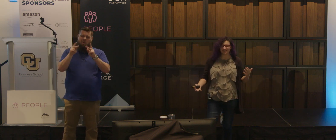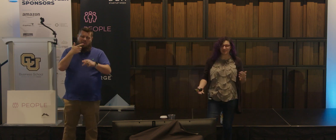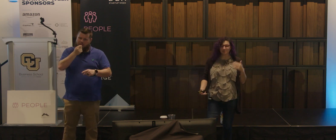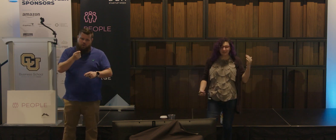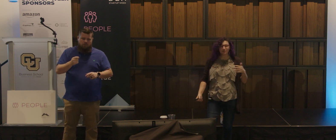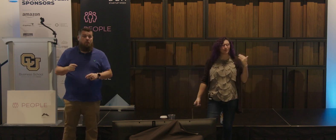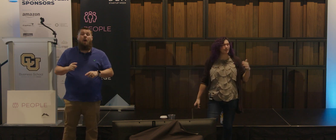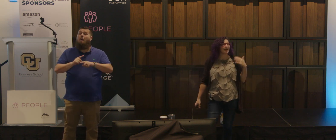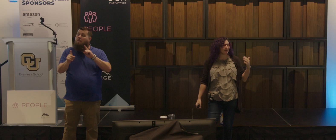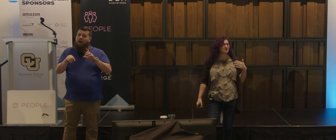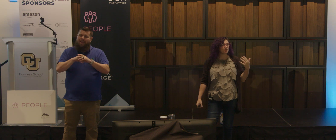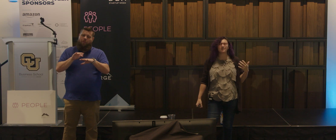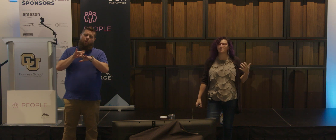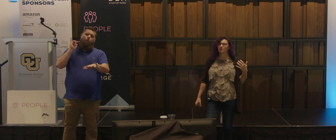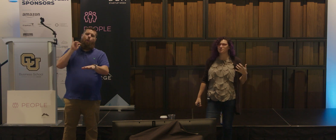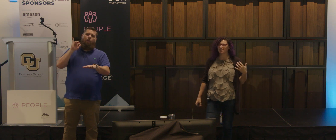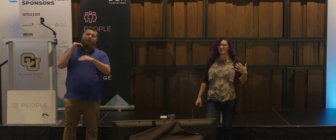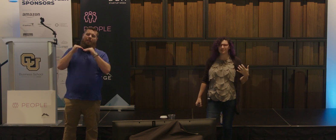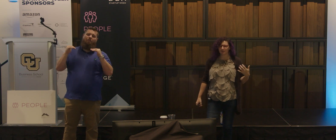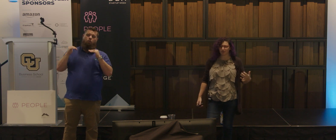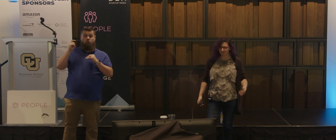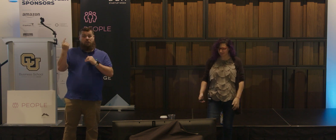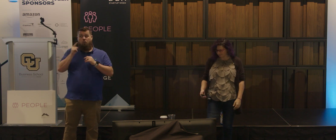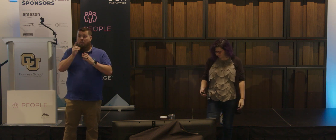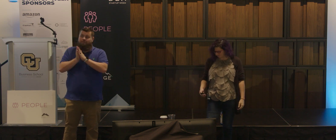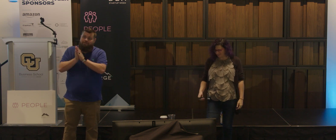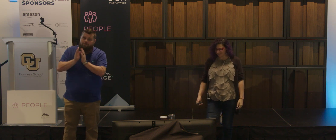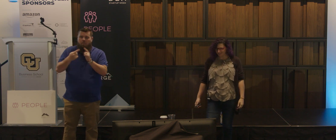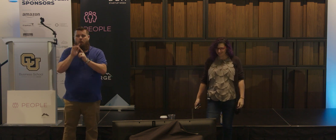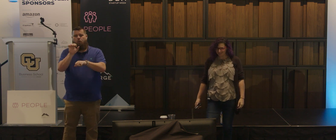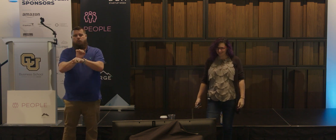They don't need to be. But in those early hires, you want somebody who's pretty jazzed about what you're doing.